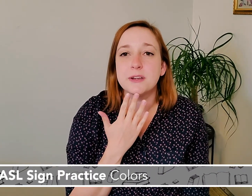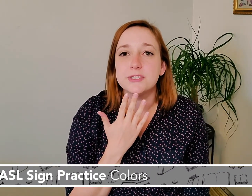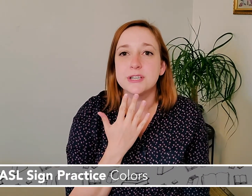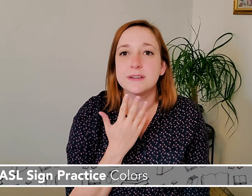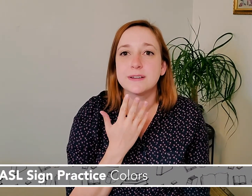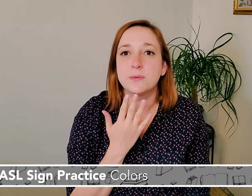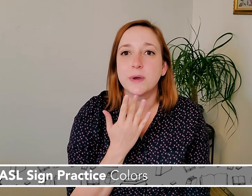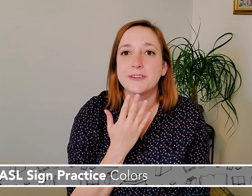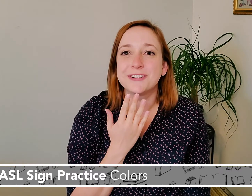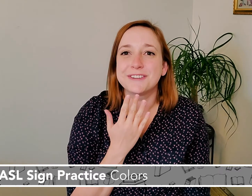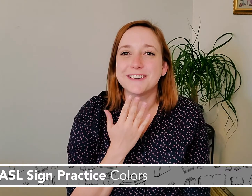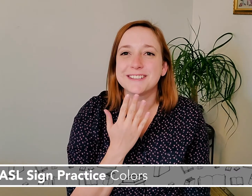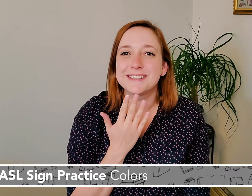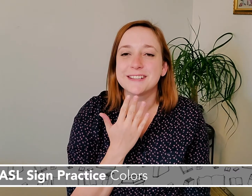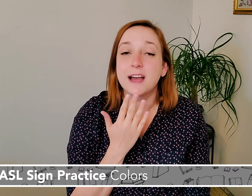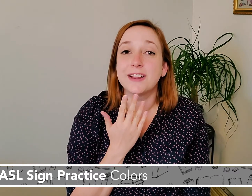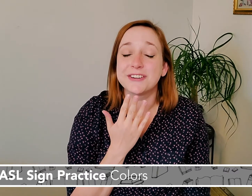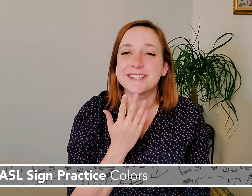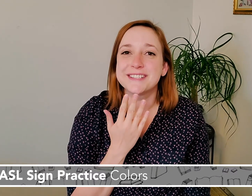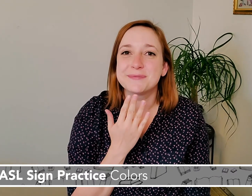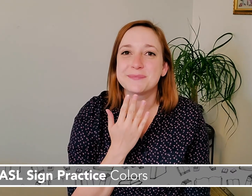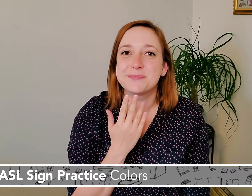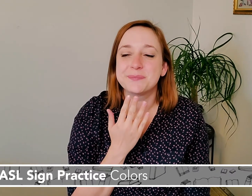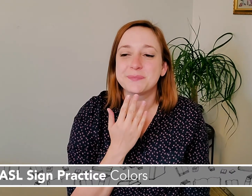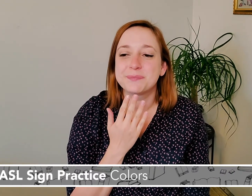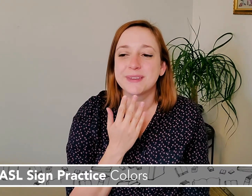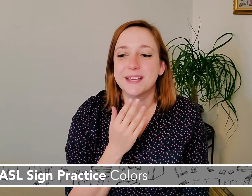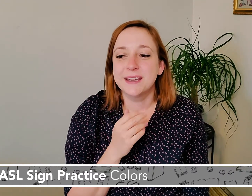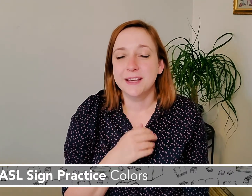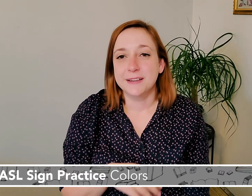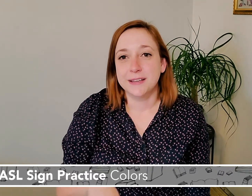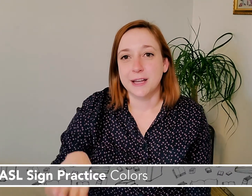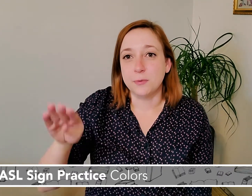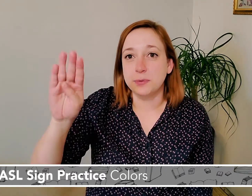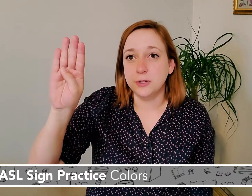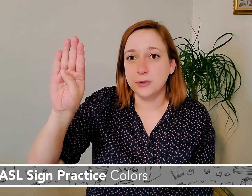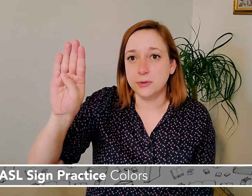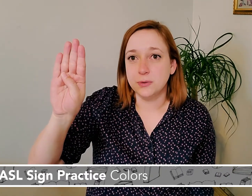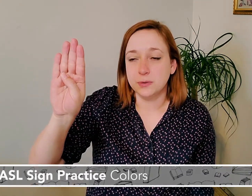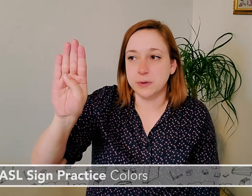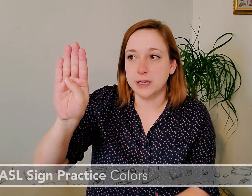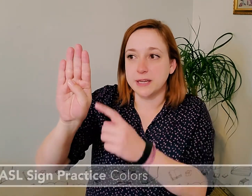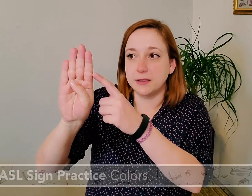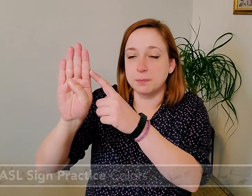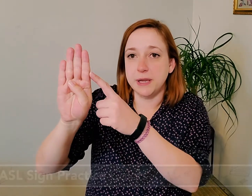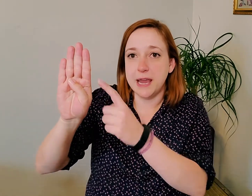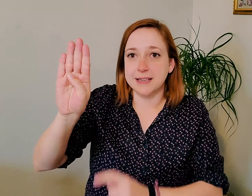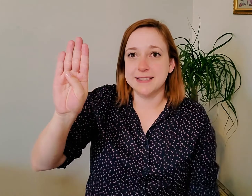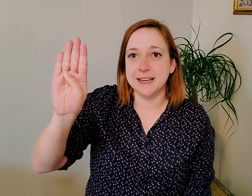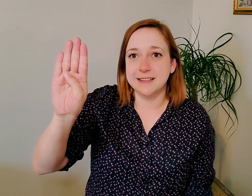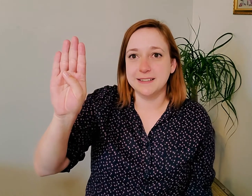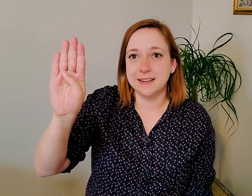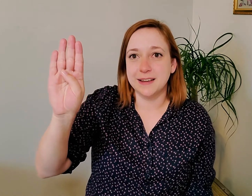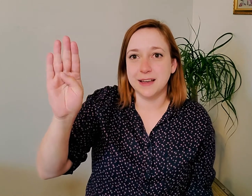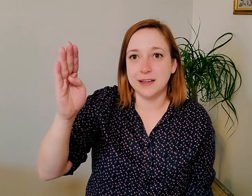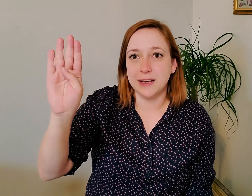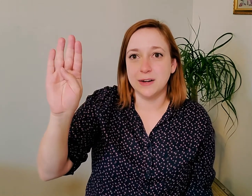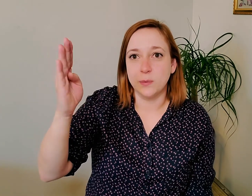chin and wiggle your fingers, colors. Now blue, we're gonna take the B hand sign and kind of wave